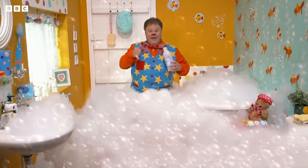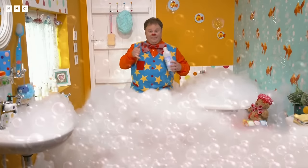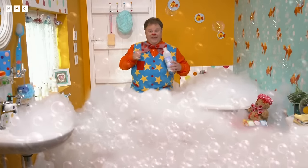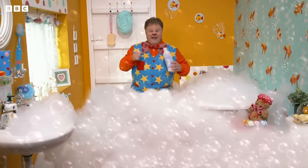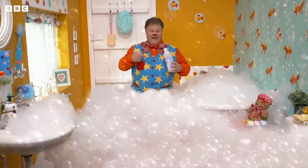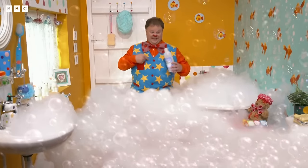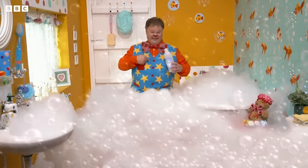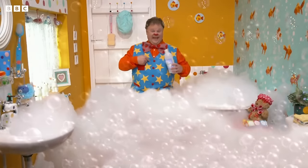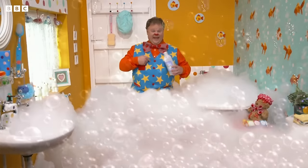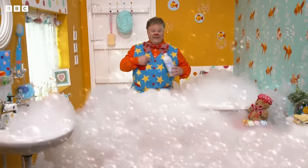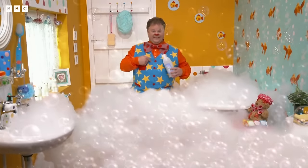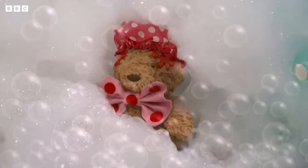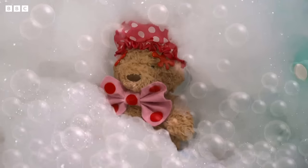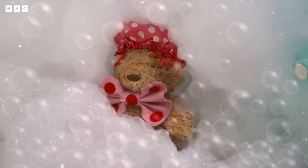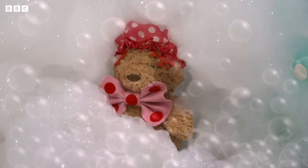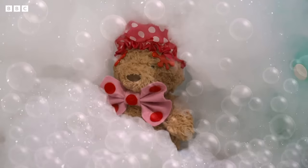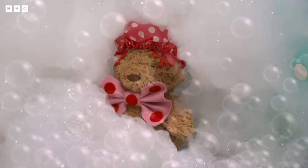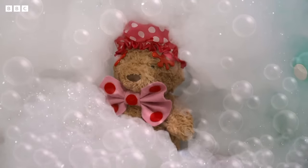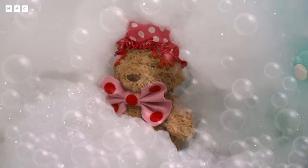Maybe I did.